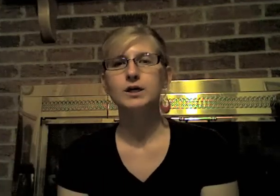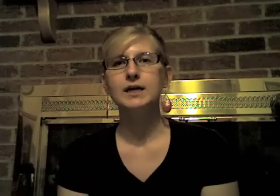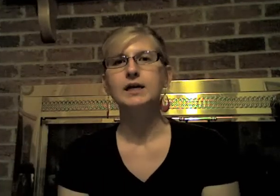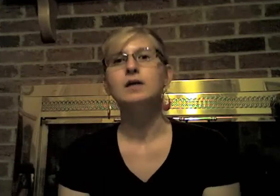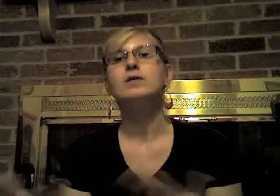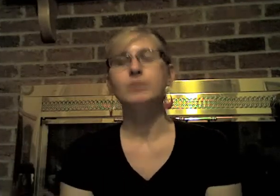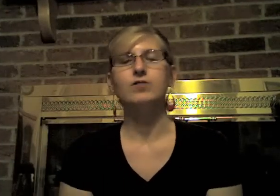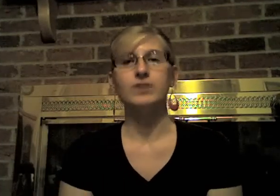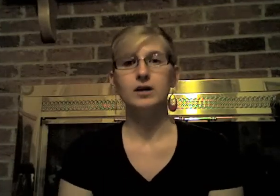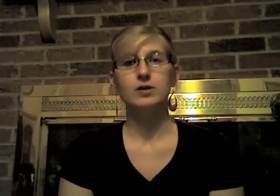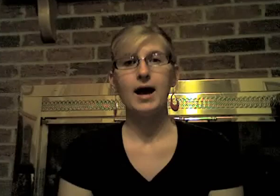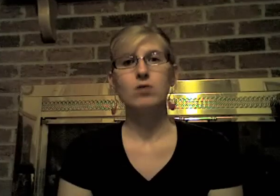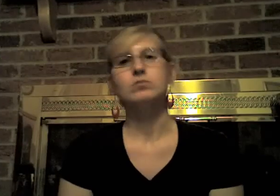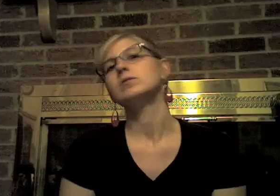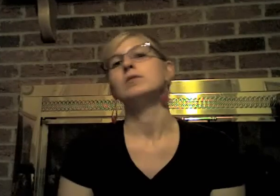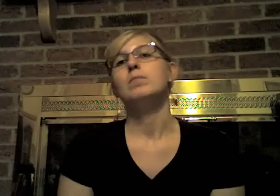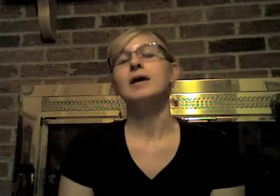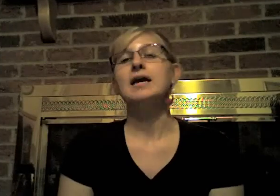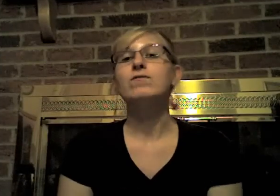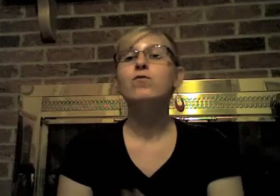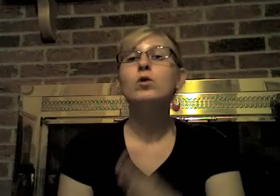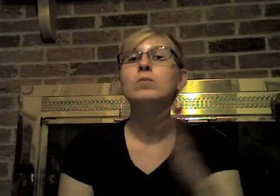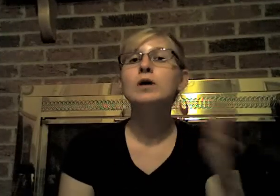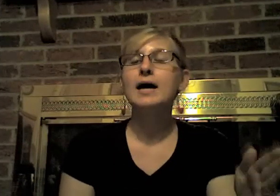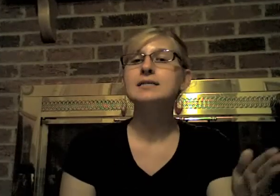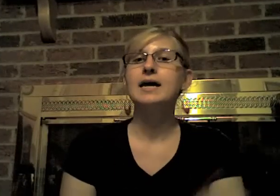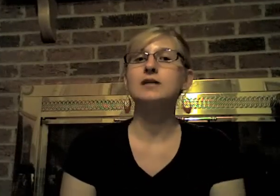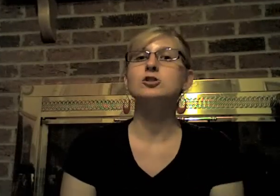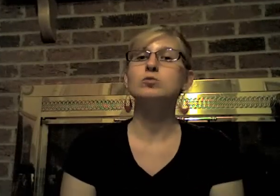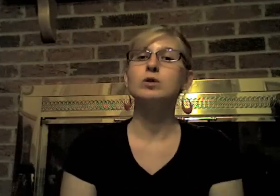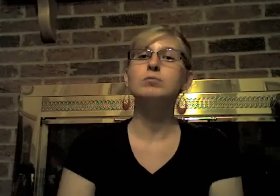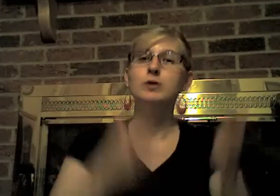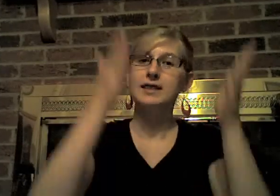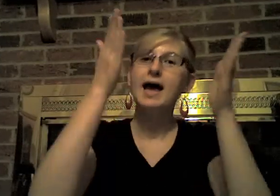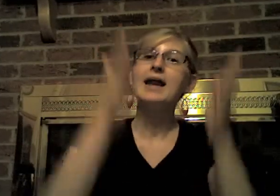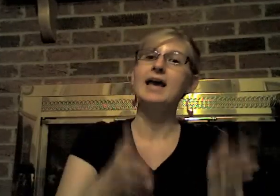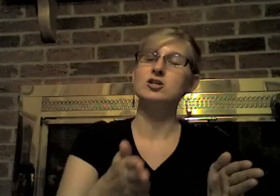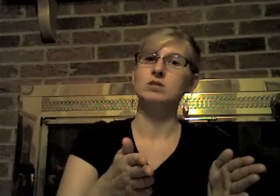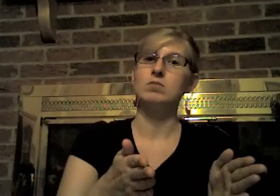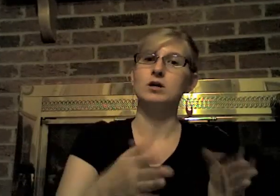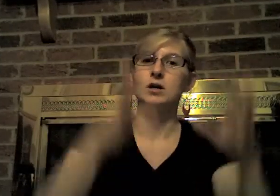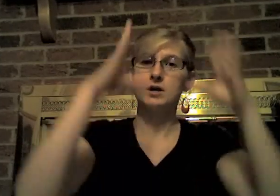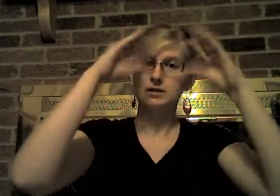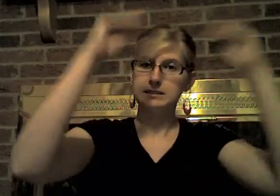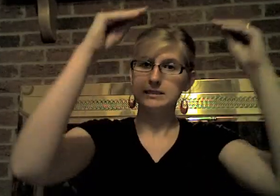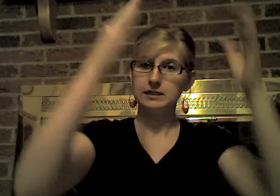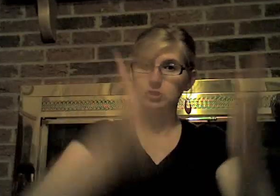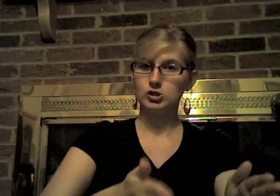learning? They'll figure it out. But in formal context, you would put that agent marker. Teacher,